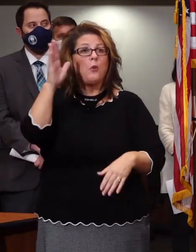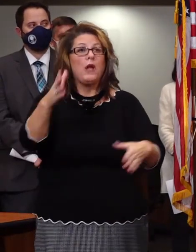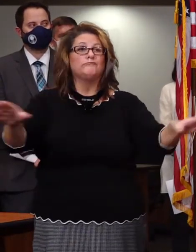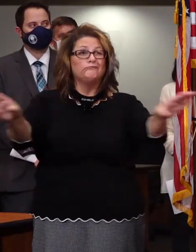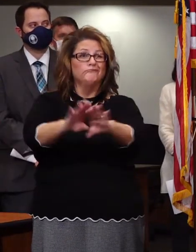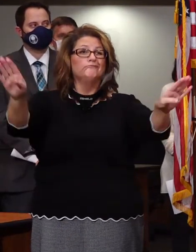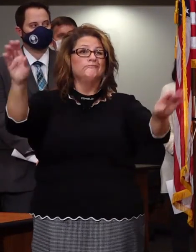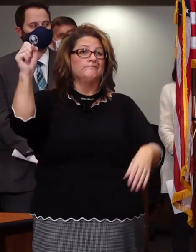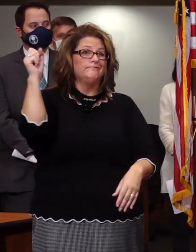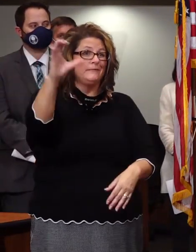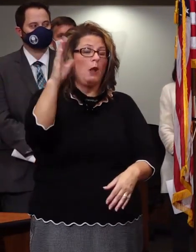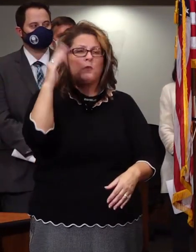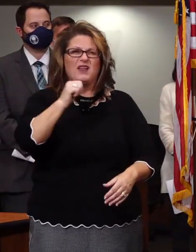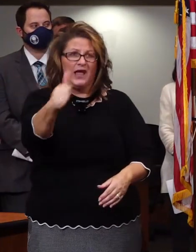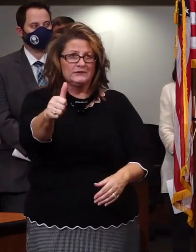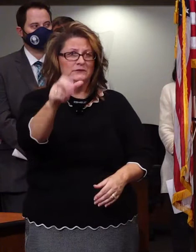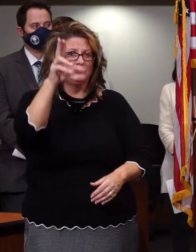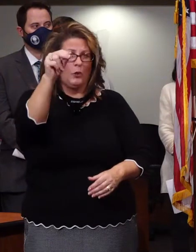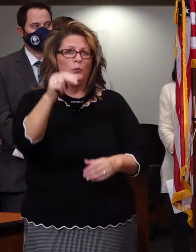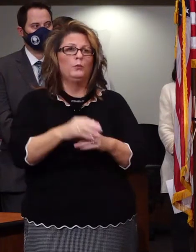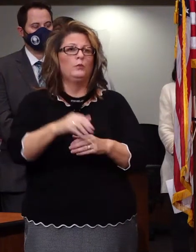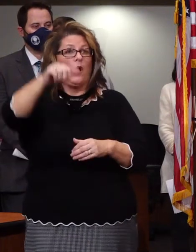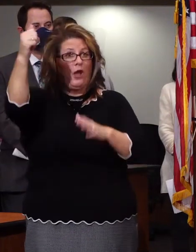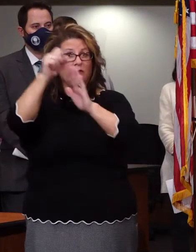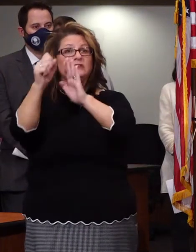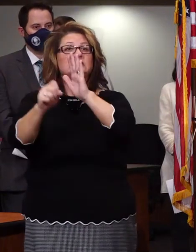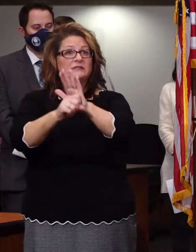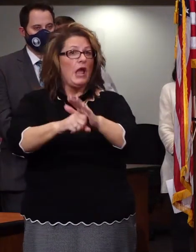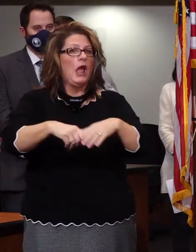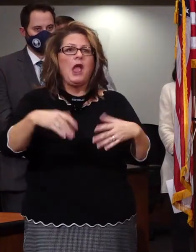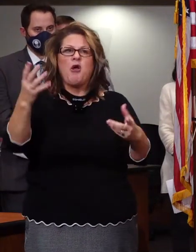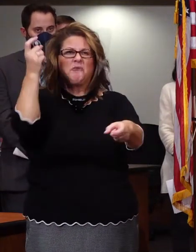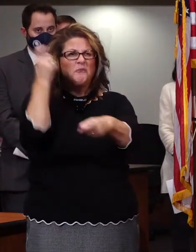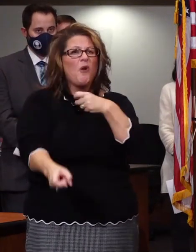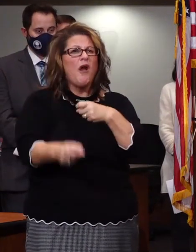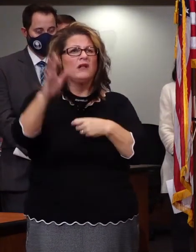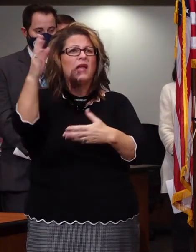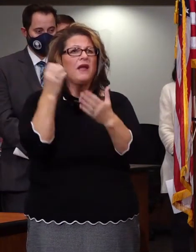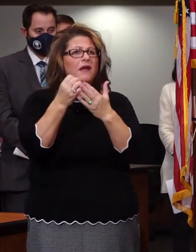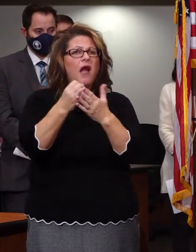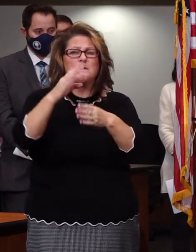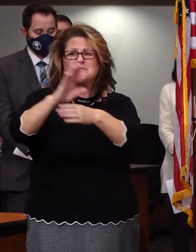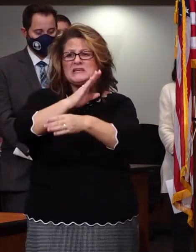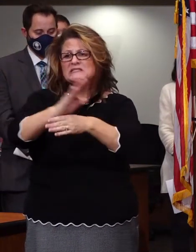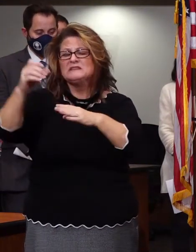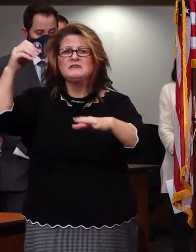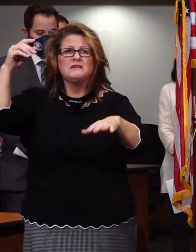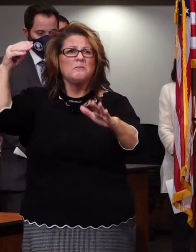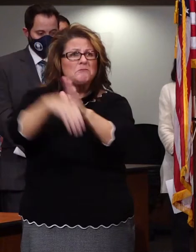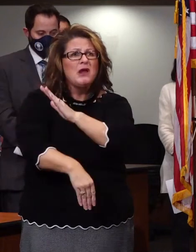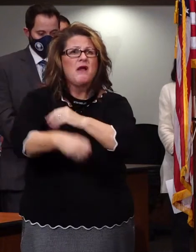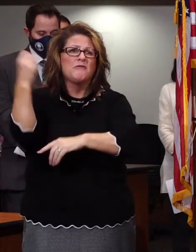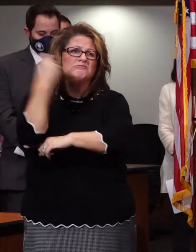South Carolina. We've seen other states do that. It wrecked their economy. It wrecked a lot of businesses. It wrecked a lot